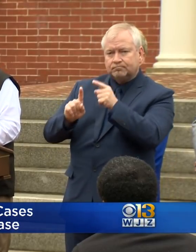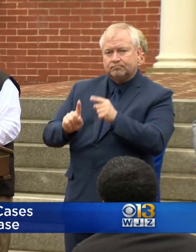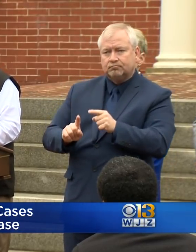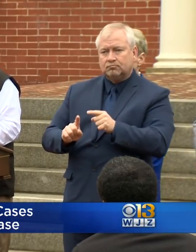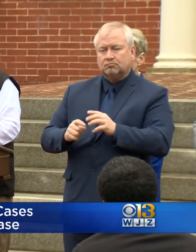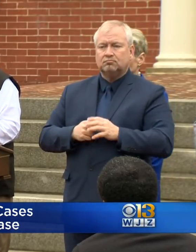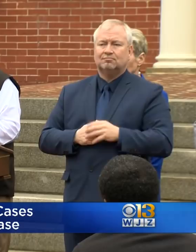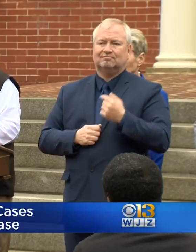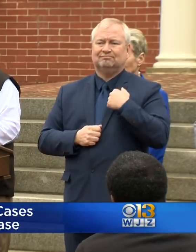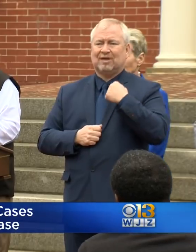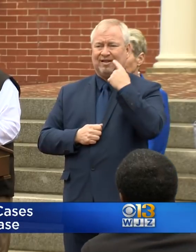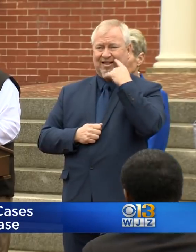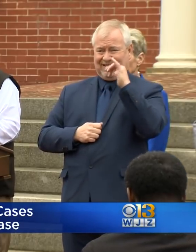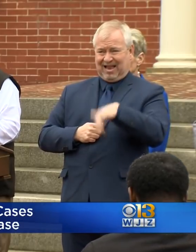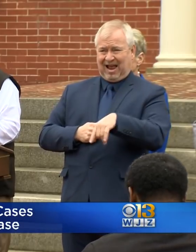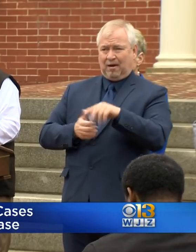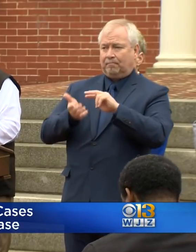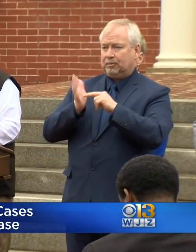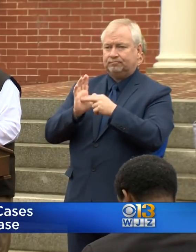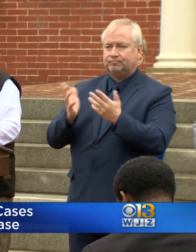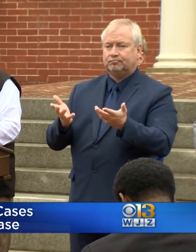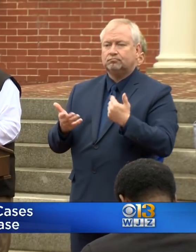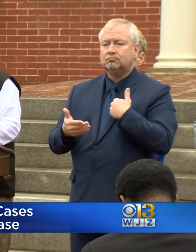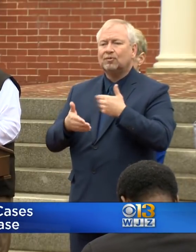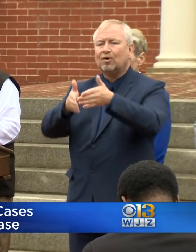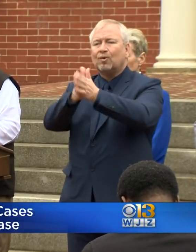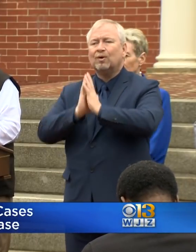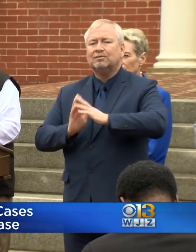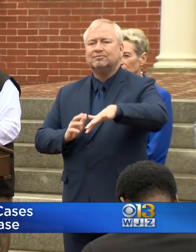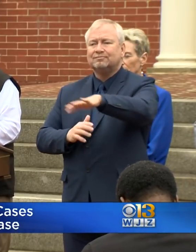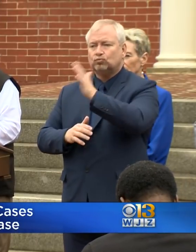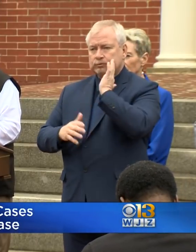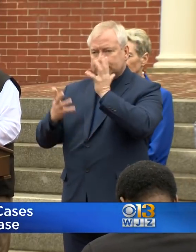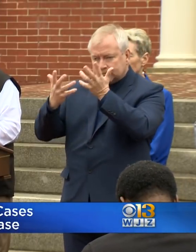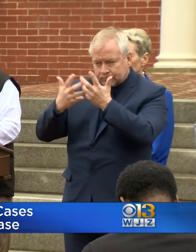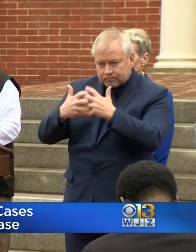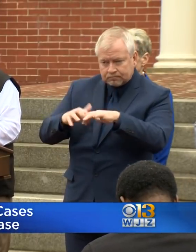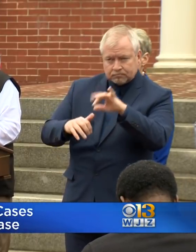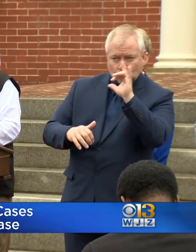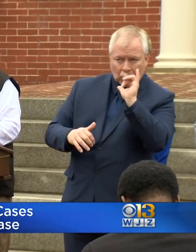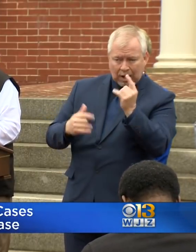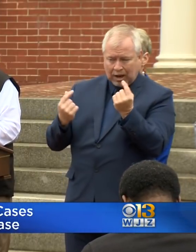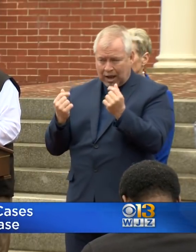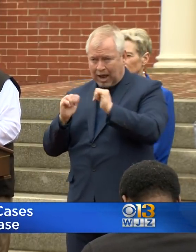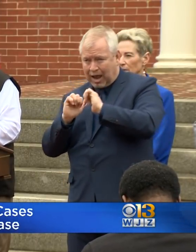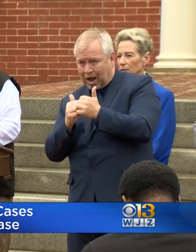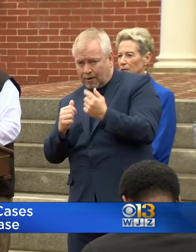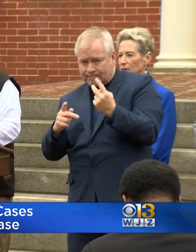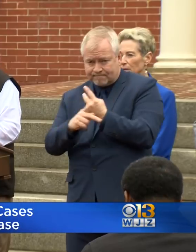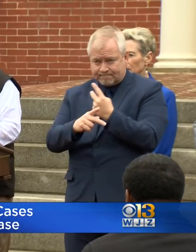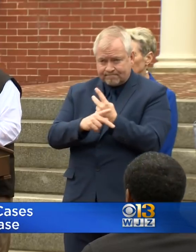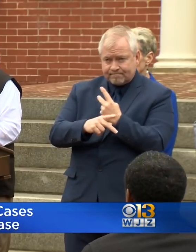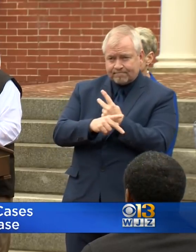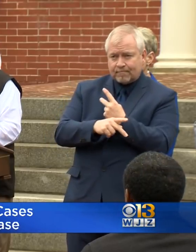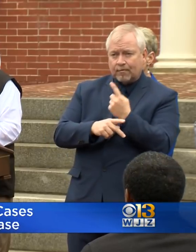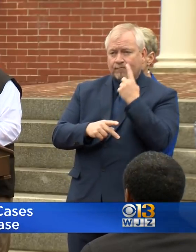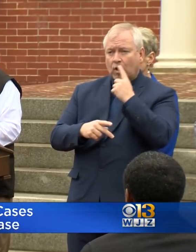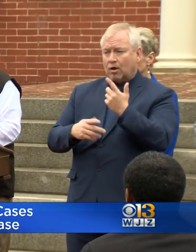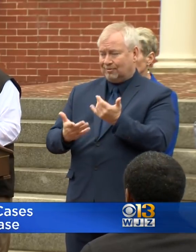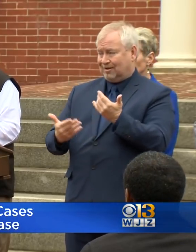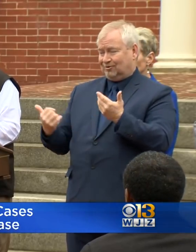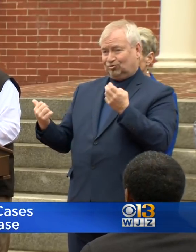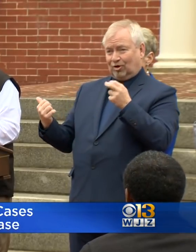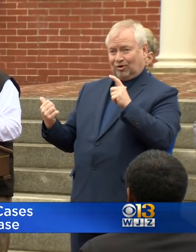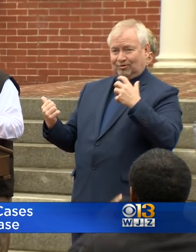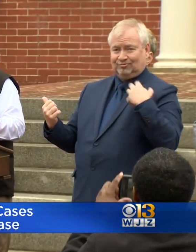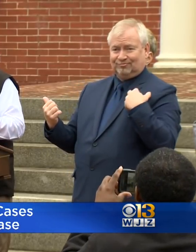in that eventuality, the request, the things we'll work out would be that the adjutant general here in Maryland and or in